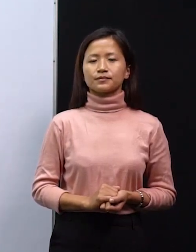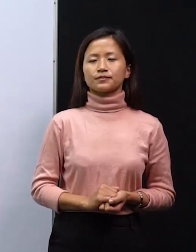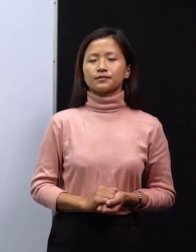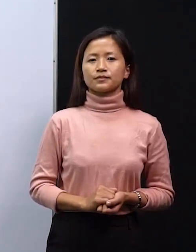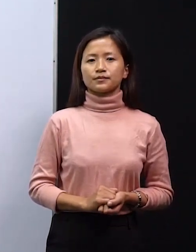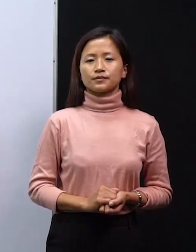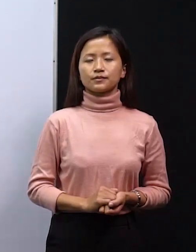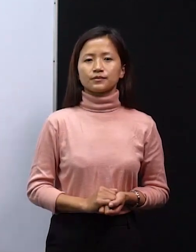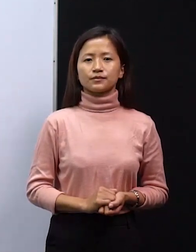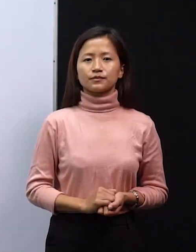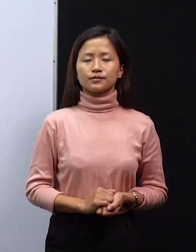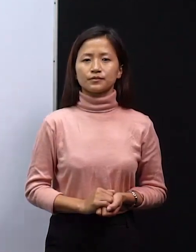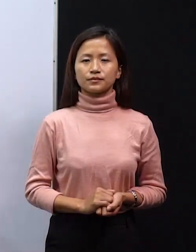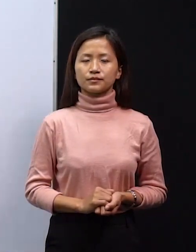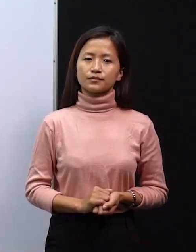stepwise. If you,